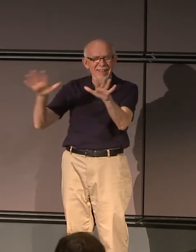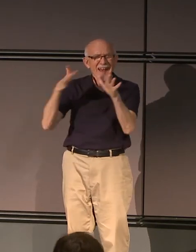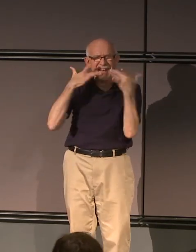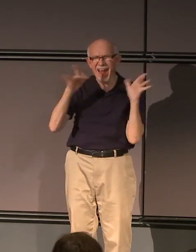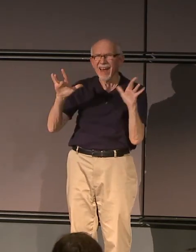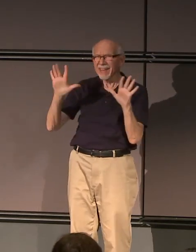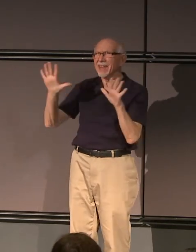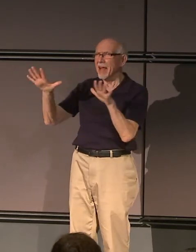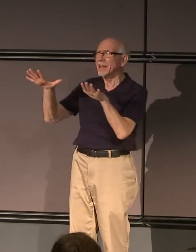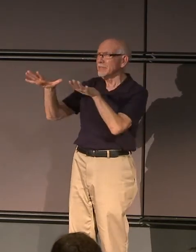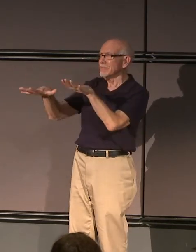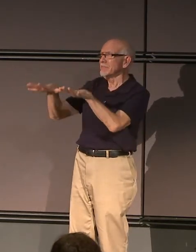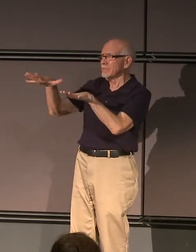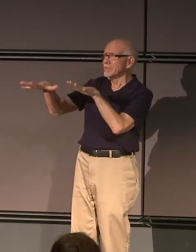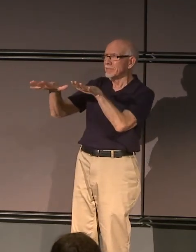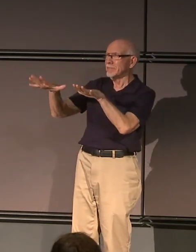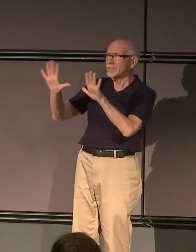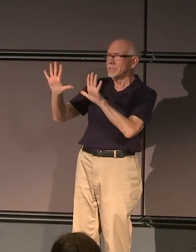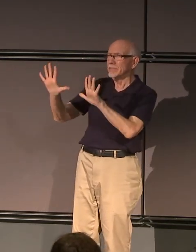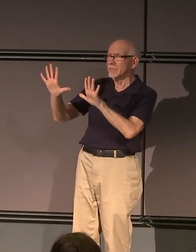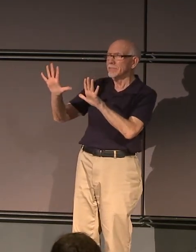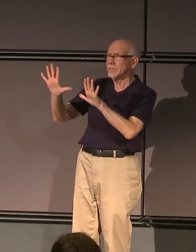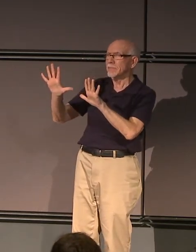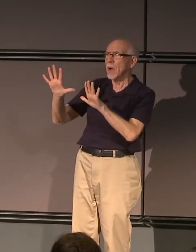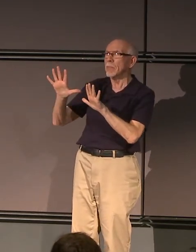In school, I was basically only being taught to read and write, not really sign.